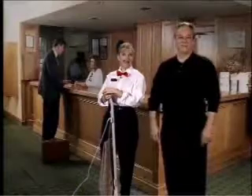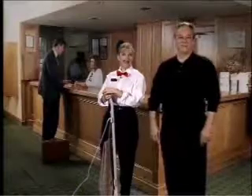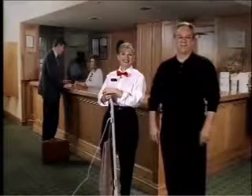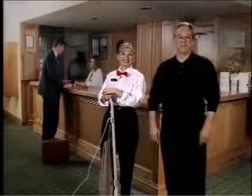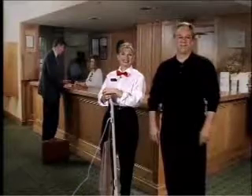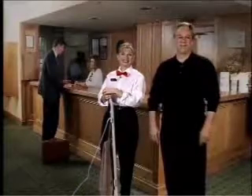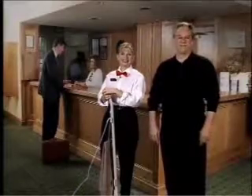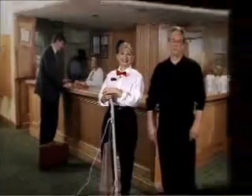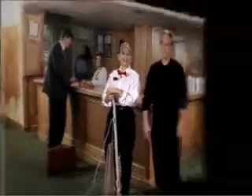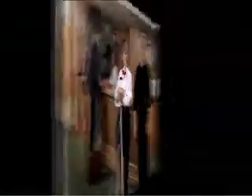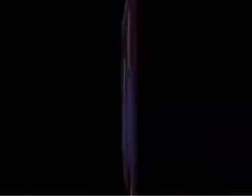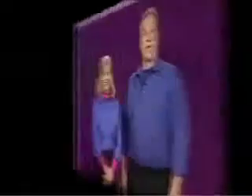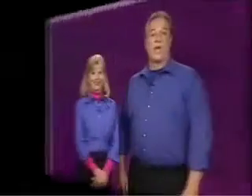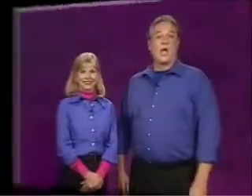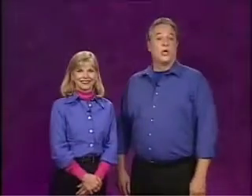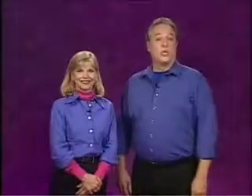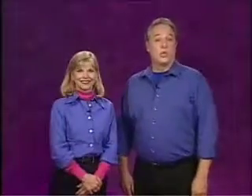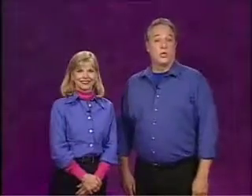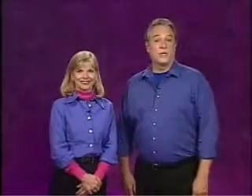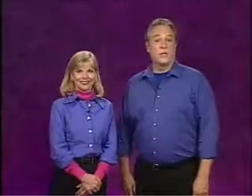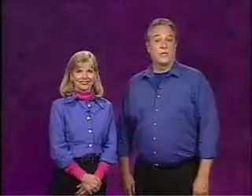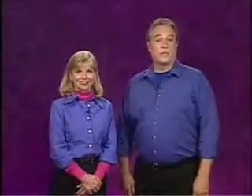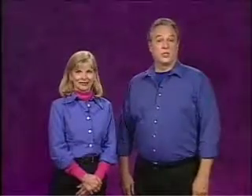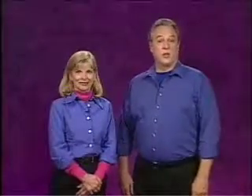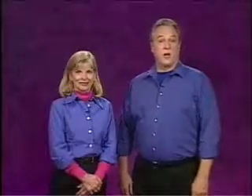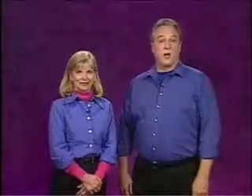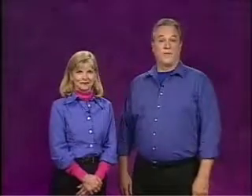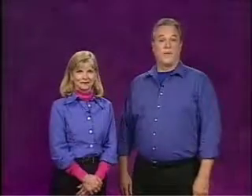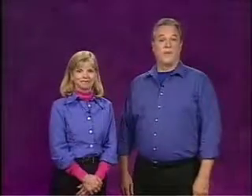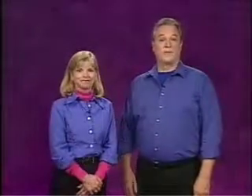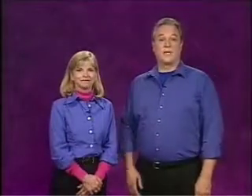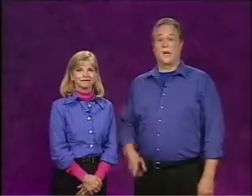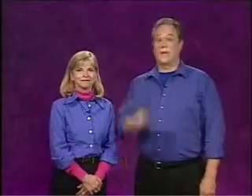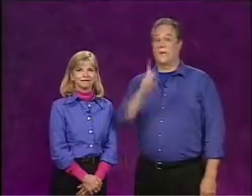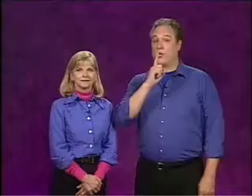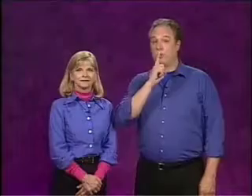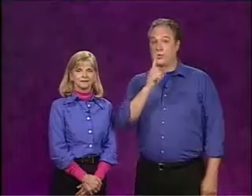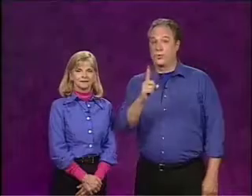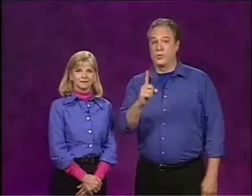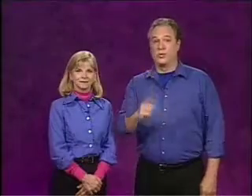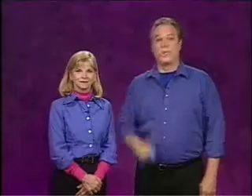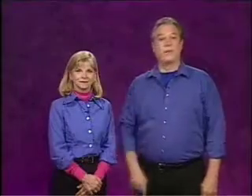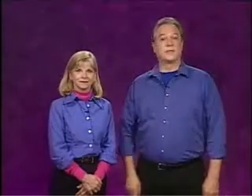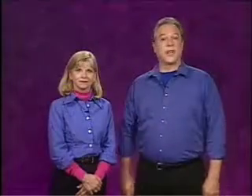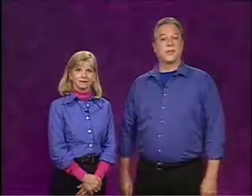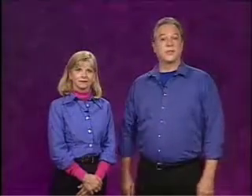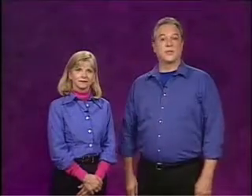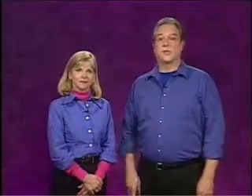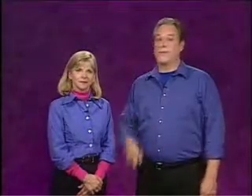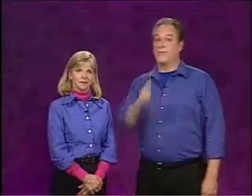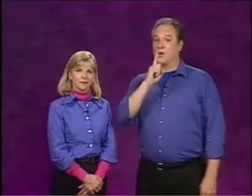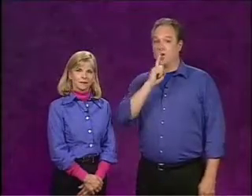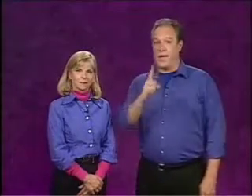language. You learned in lesson 12 that the sign for true is also the sign for